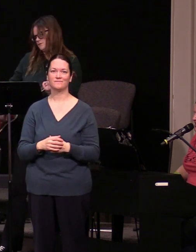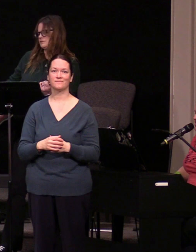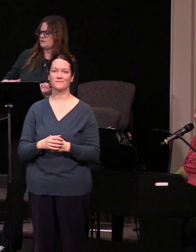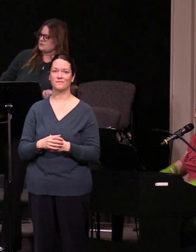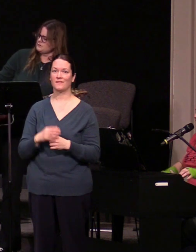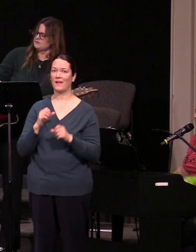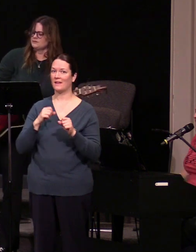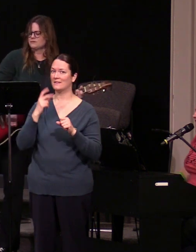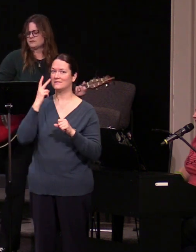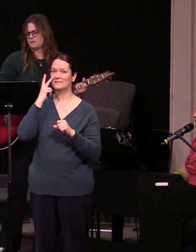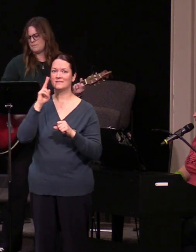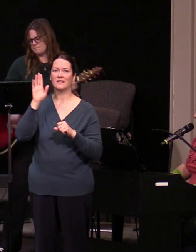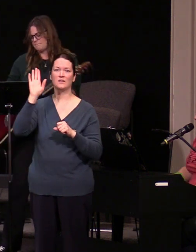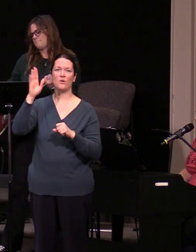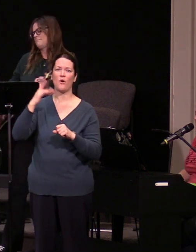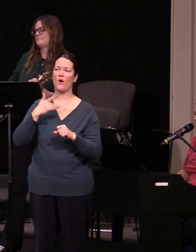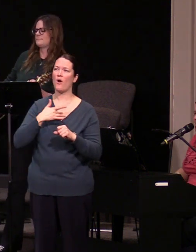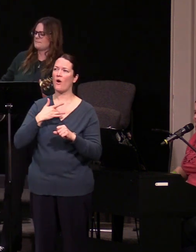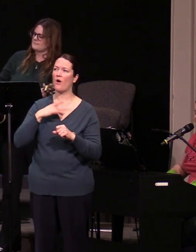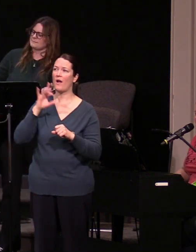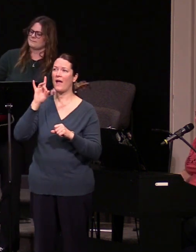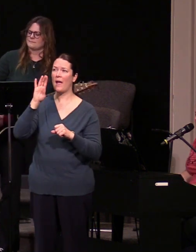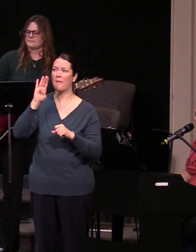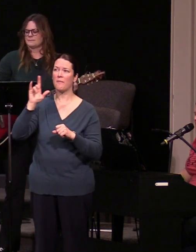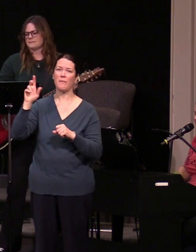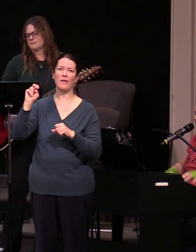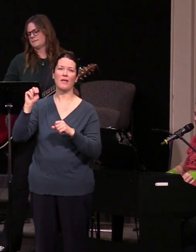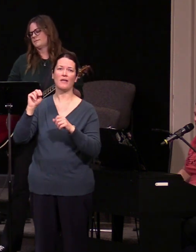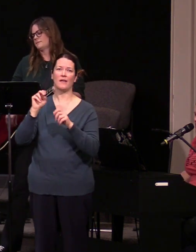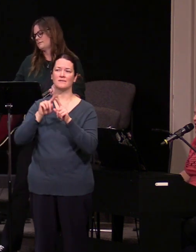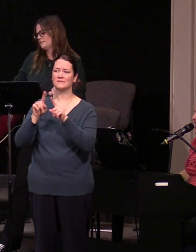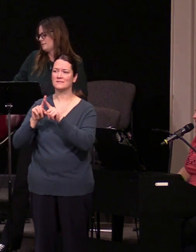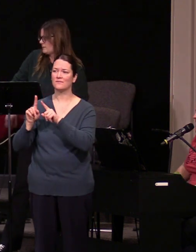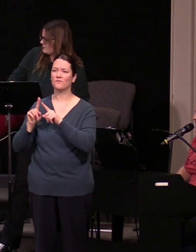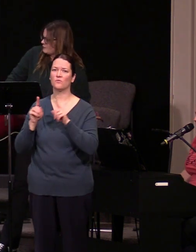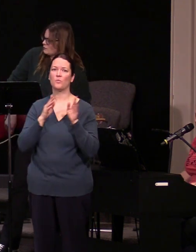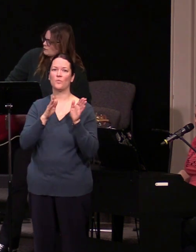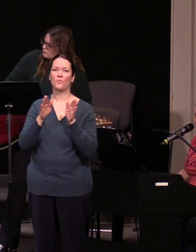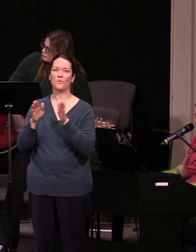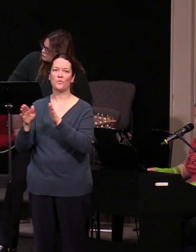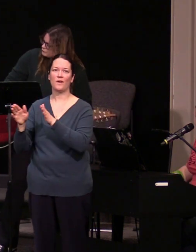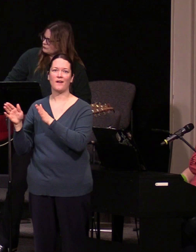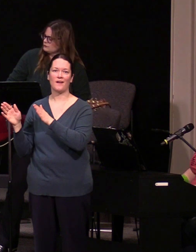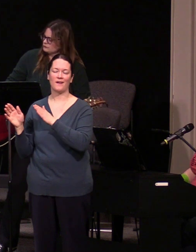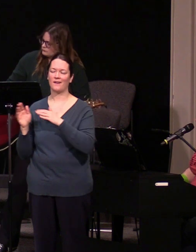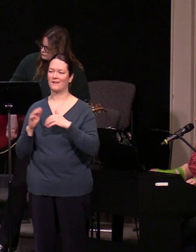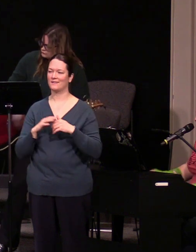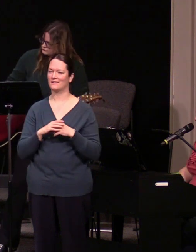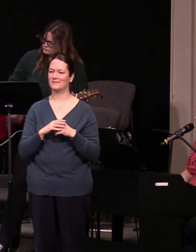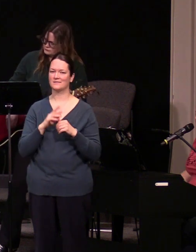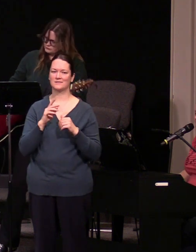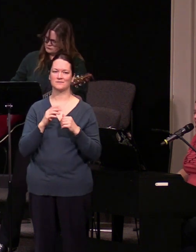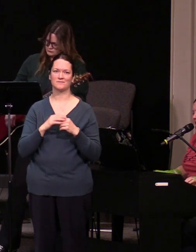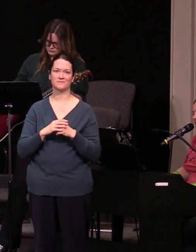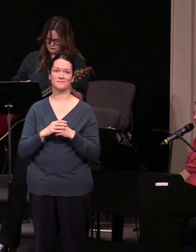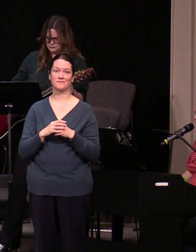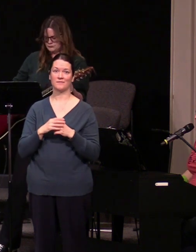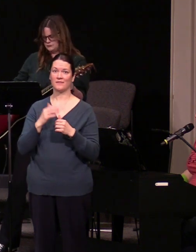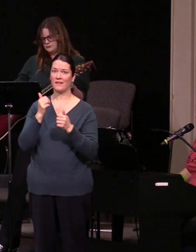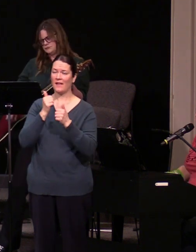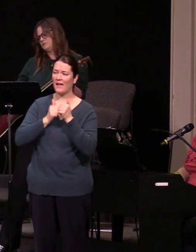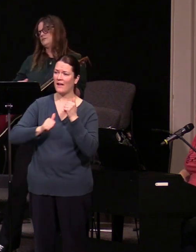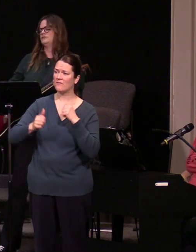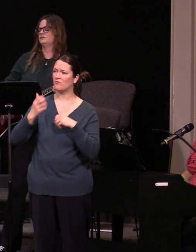I can see your heart 8 billion different ways,